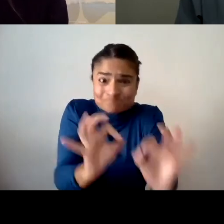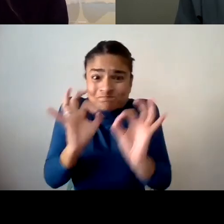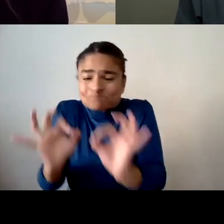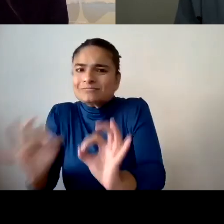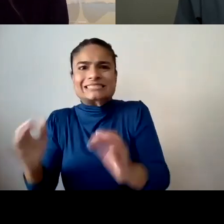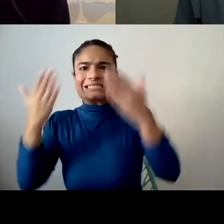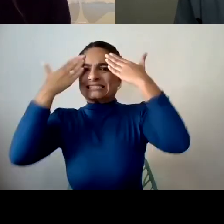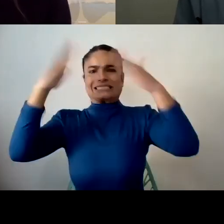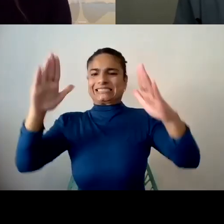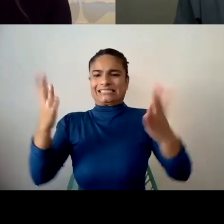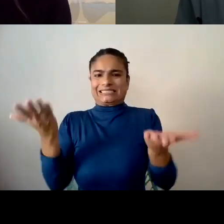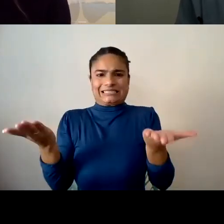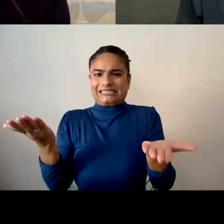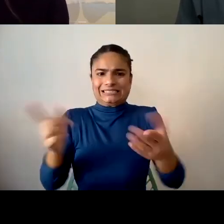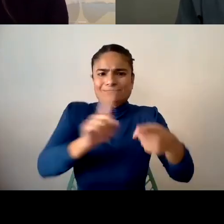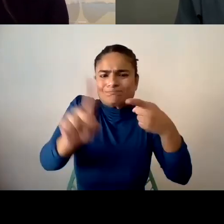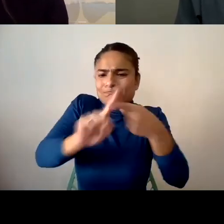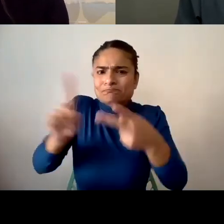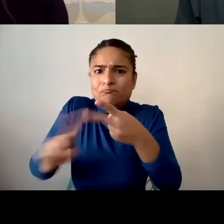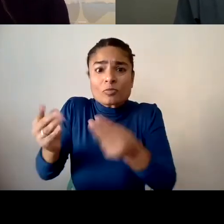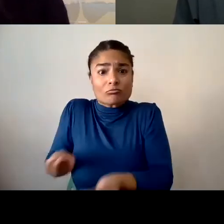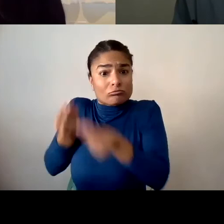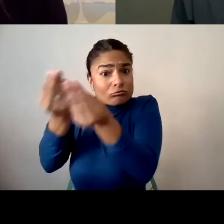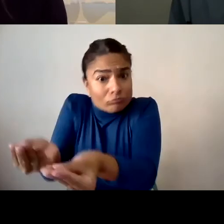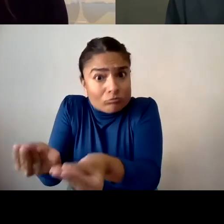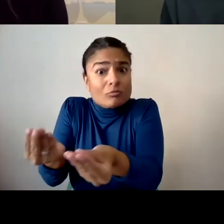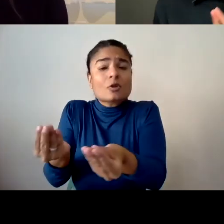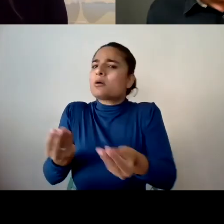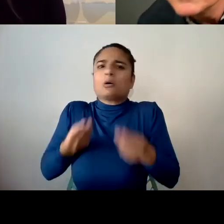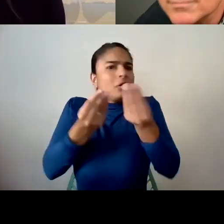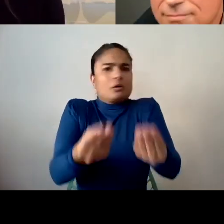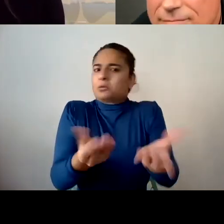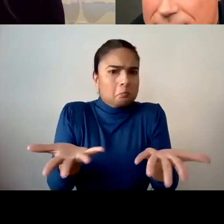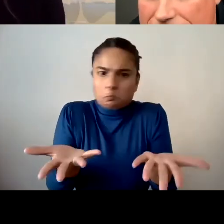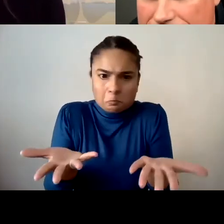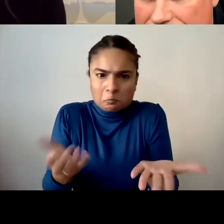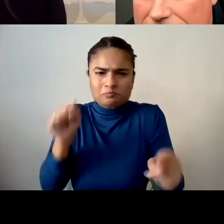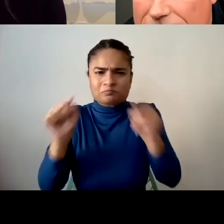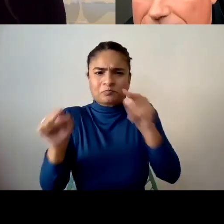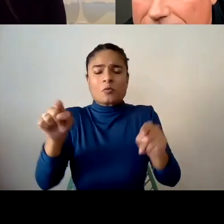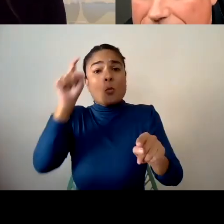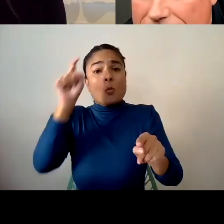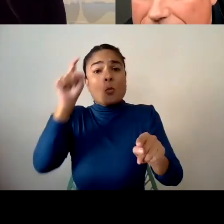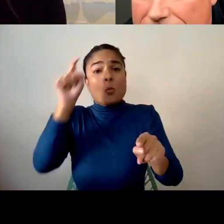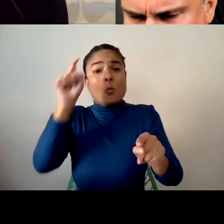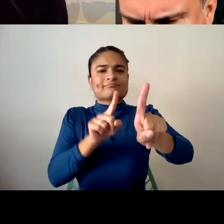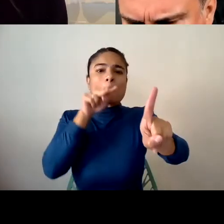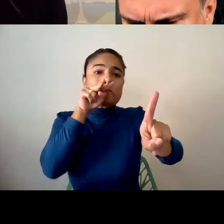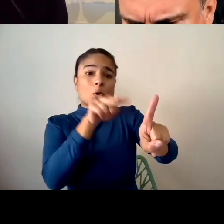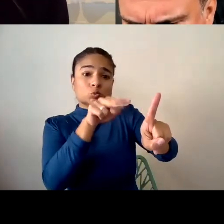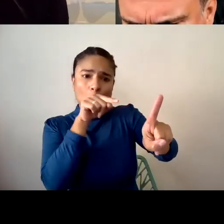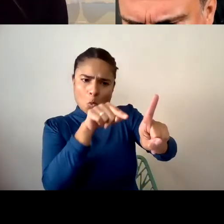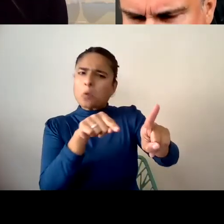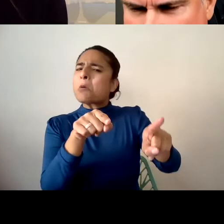talked about providing. But if you do want a mentor, you can always email us and we could try to pair you with